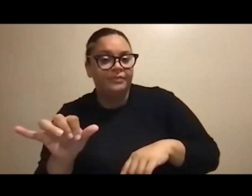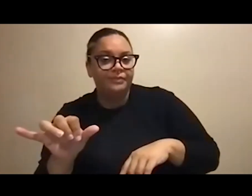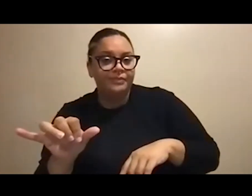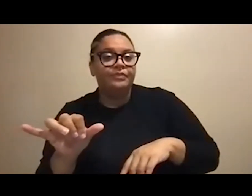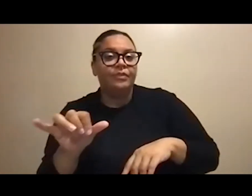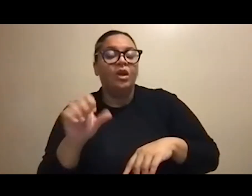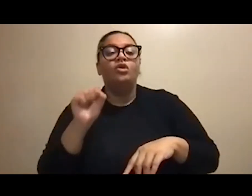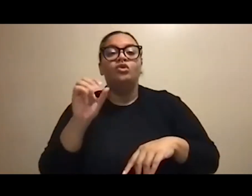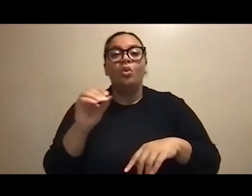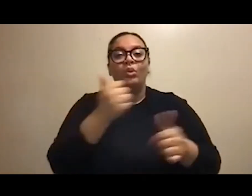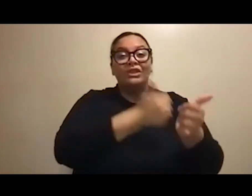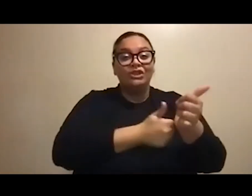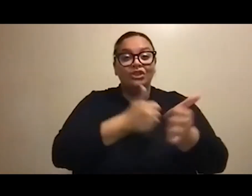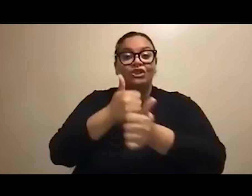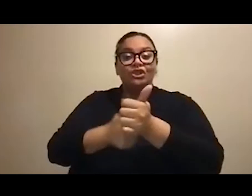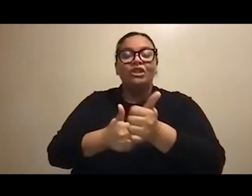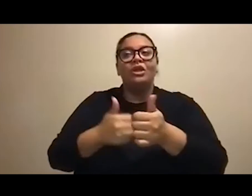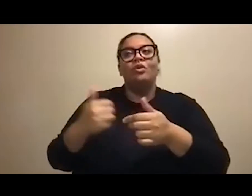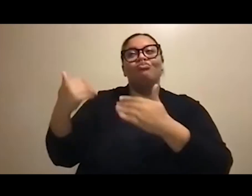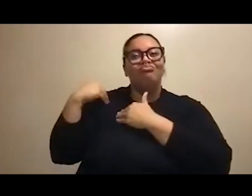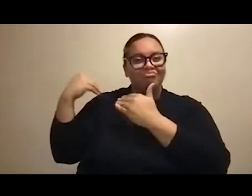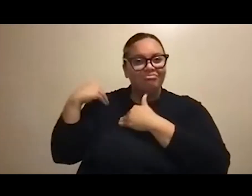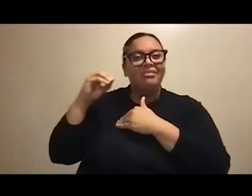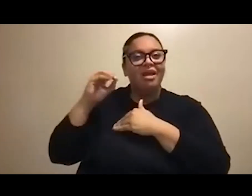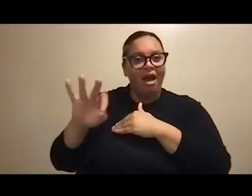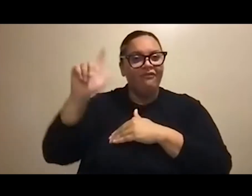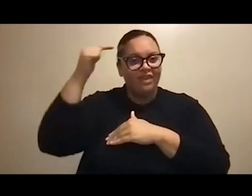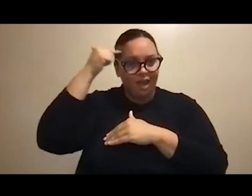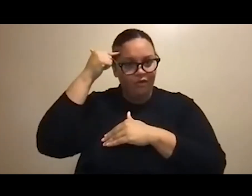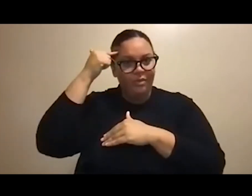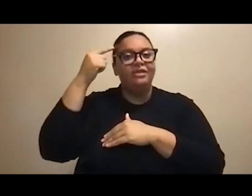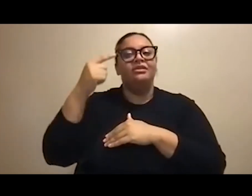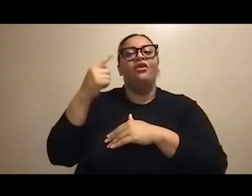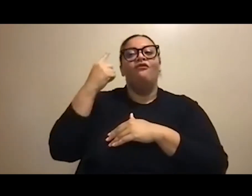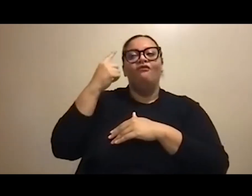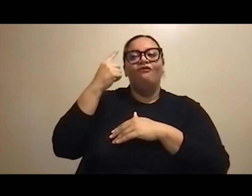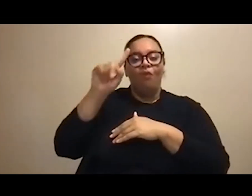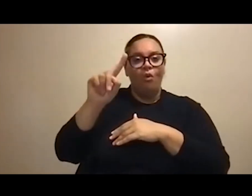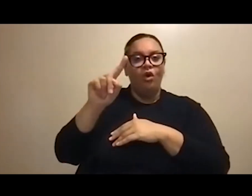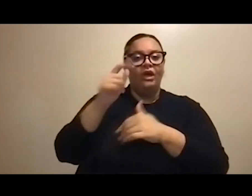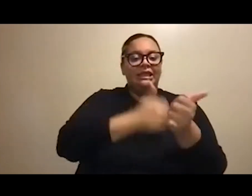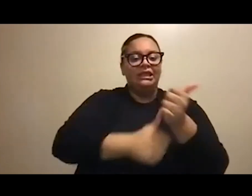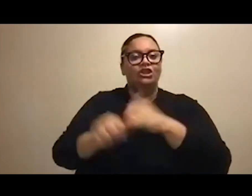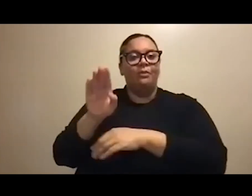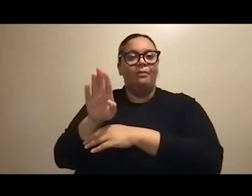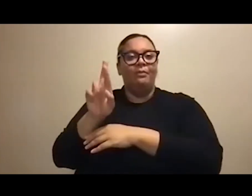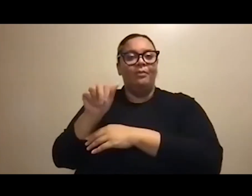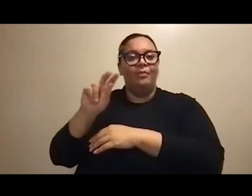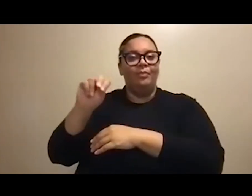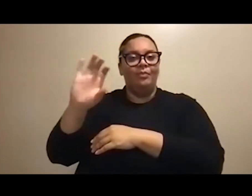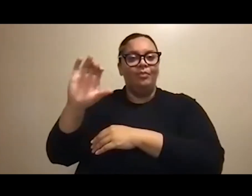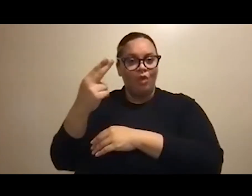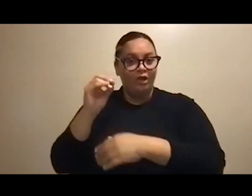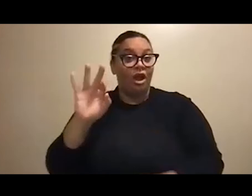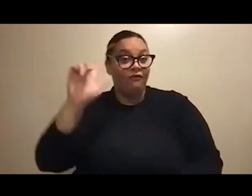branch, the sort of responsibilities given to each branch of the government. So, what's